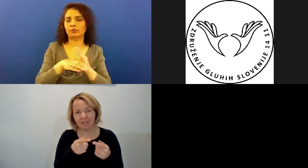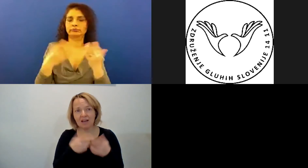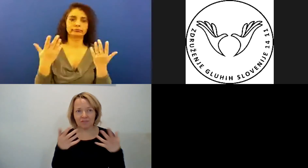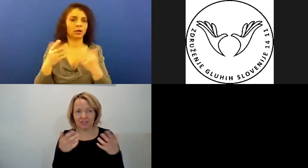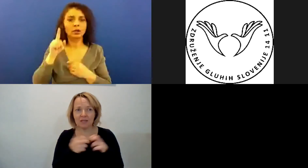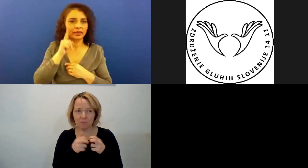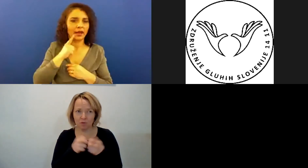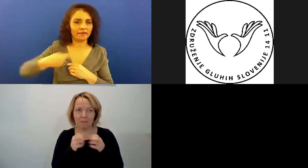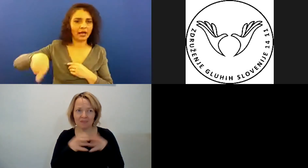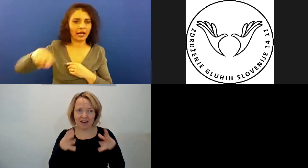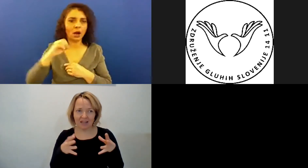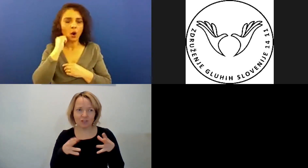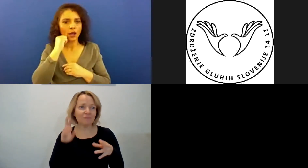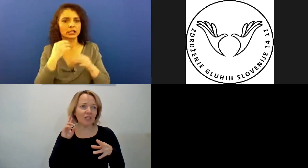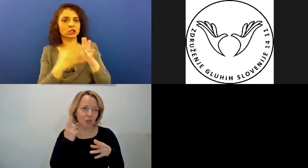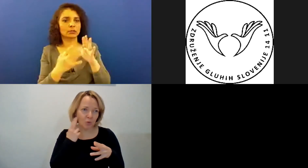education.